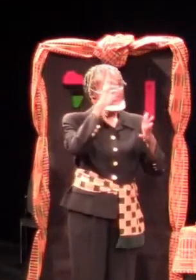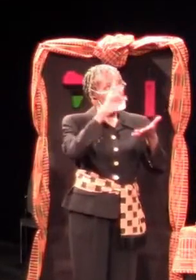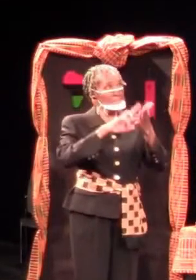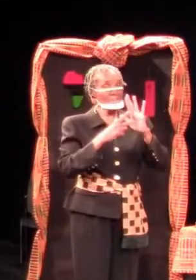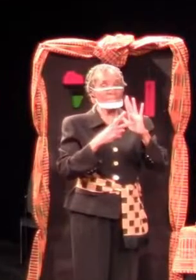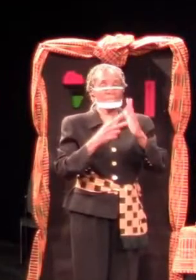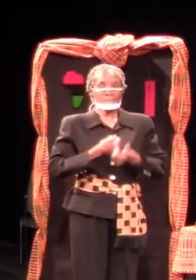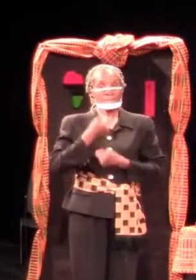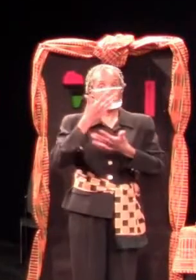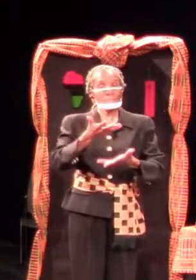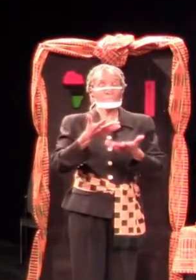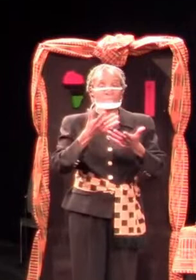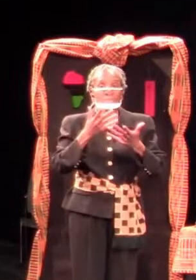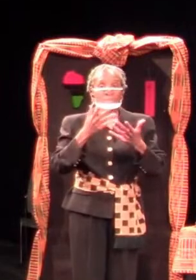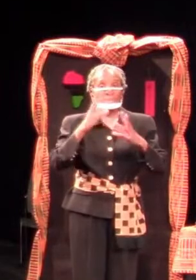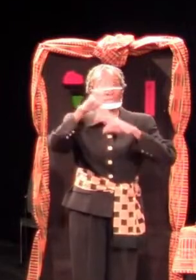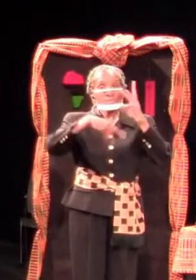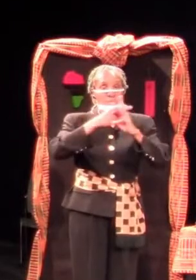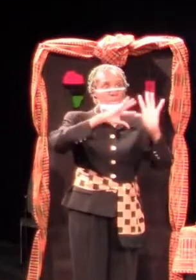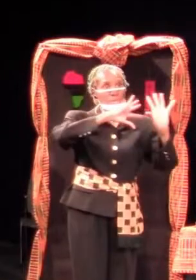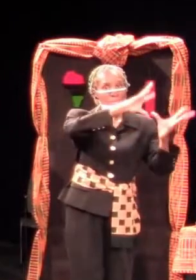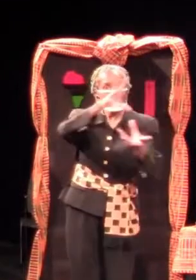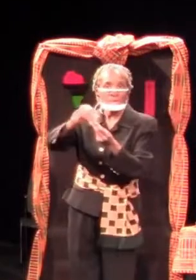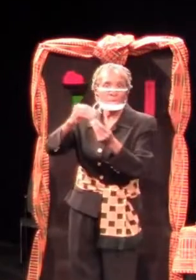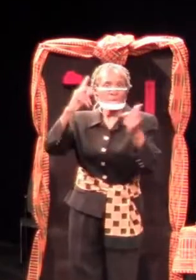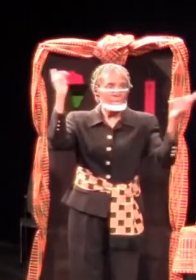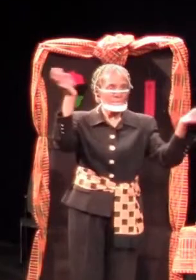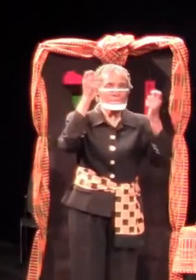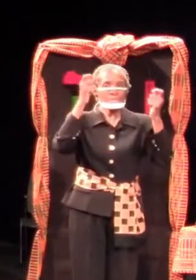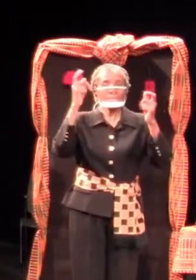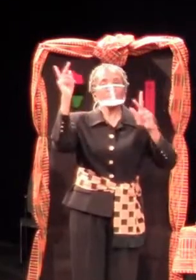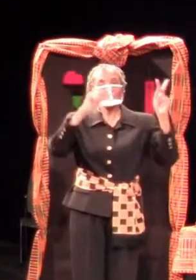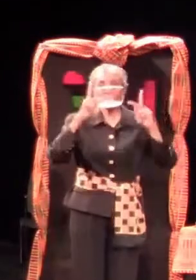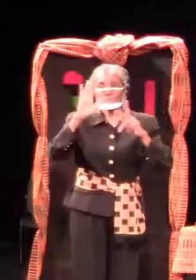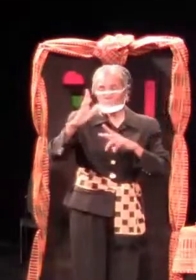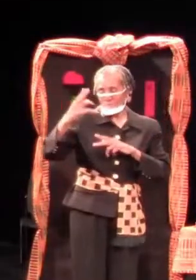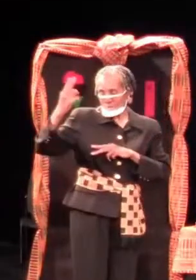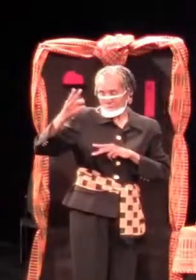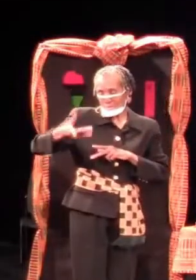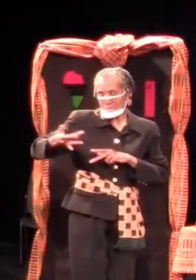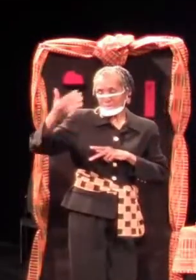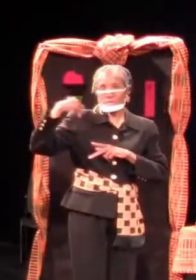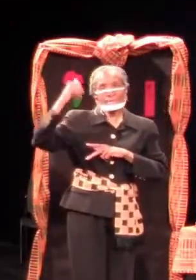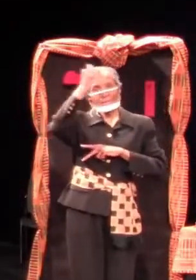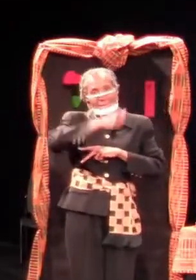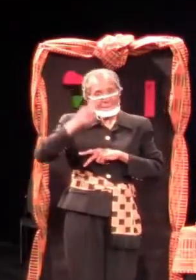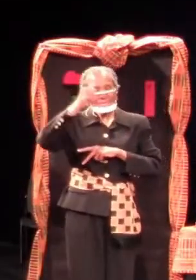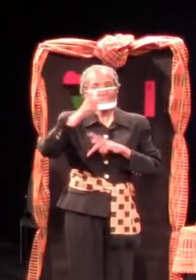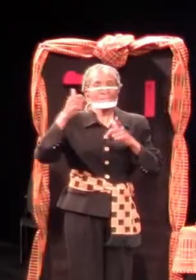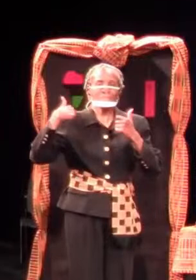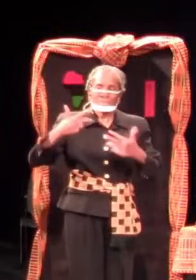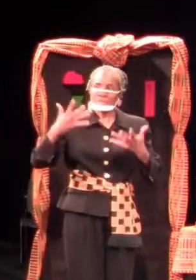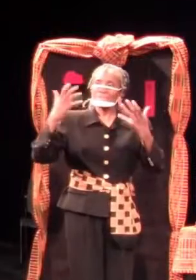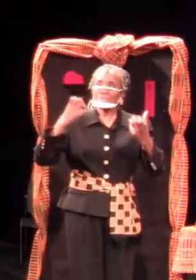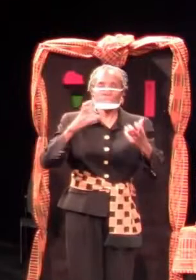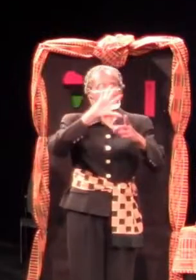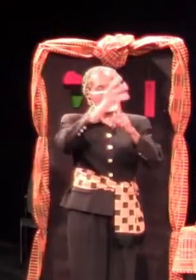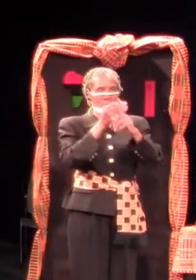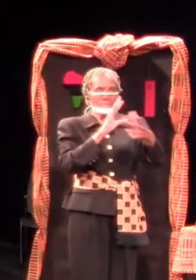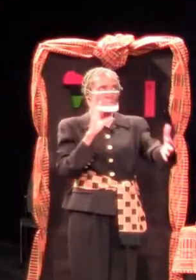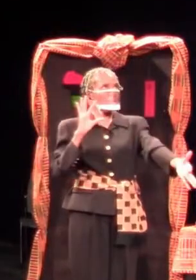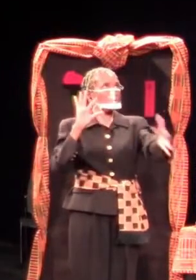is expressed throughout the world now by people of African heritage who want to have that